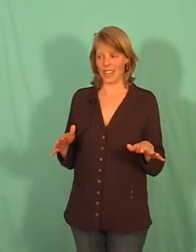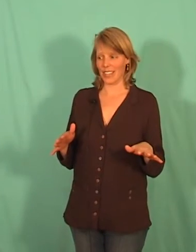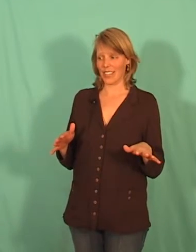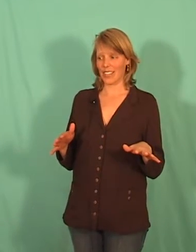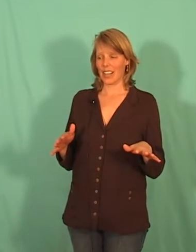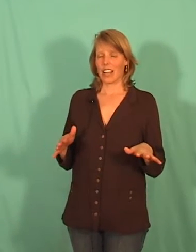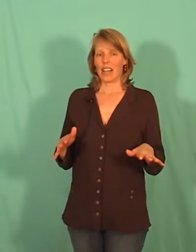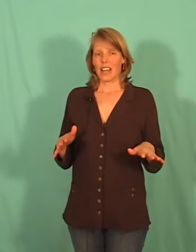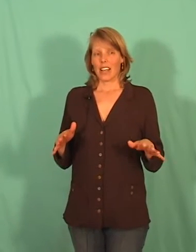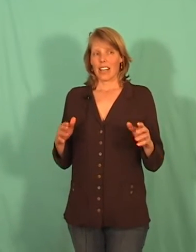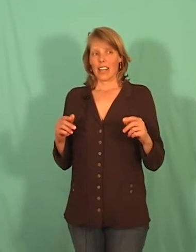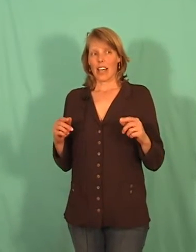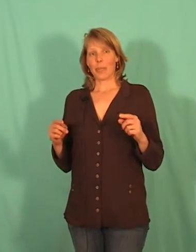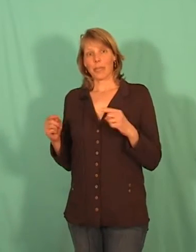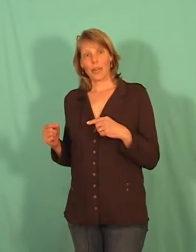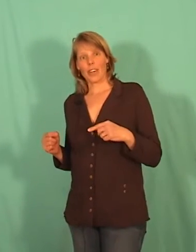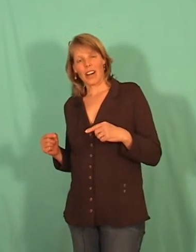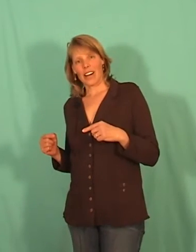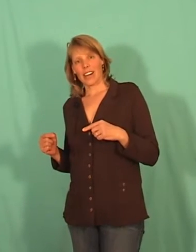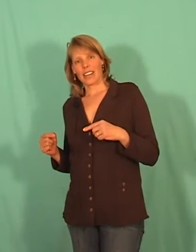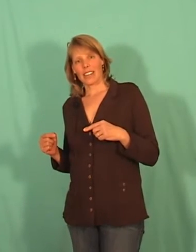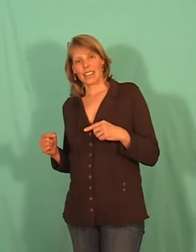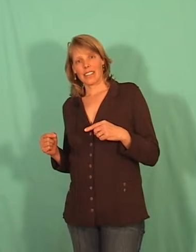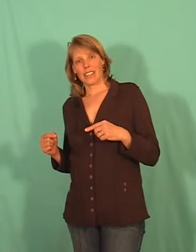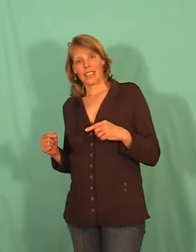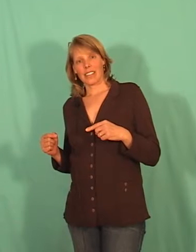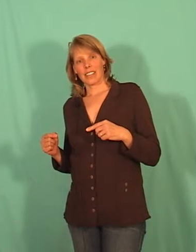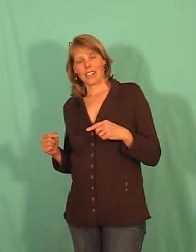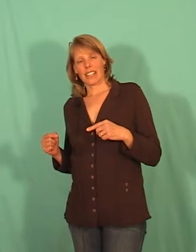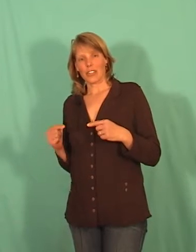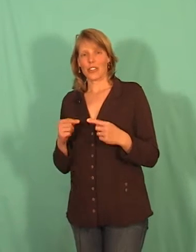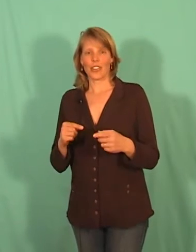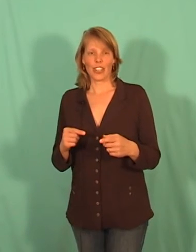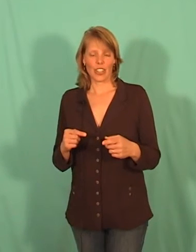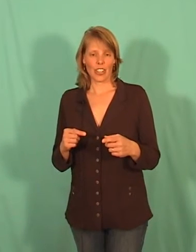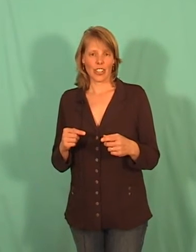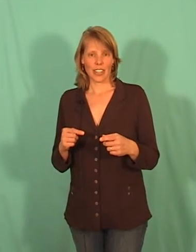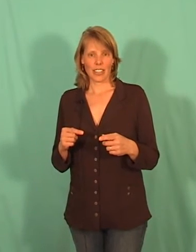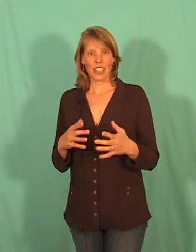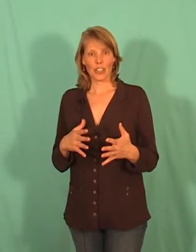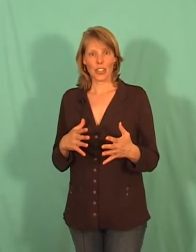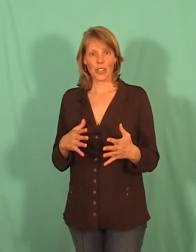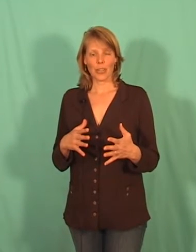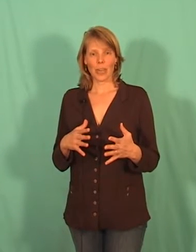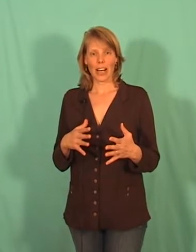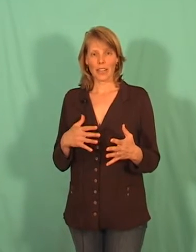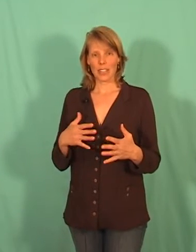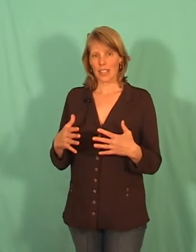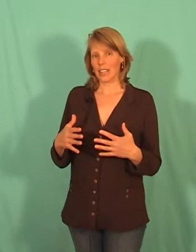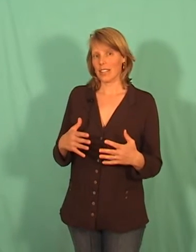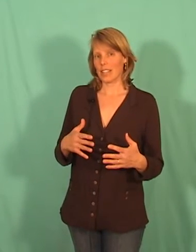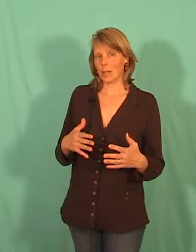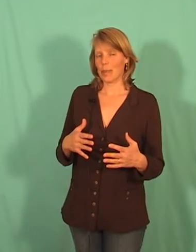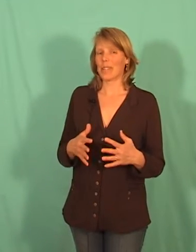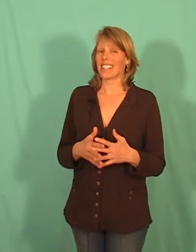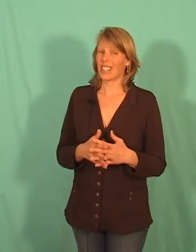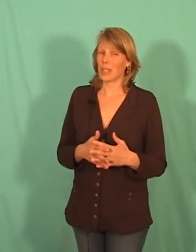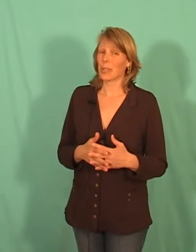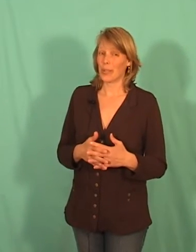this. Now, before I get started on teaching you how to sign these names, I want to tell you a quick